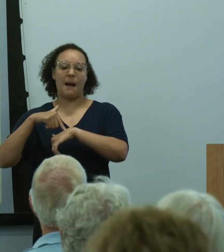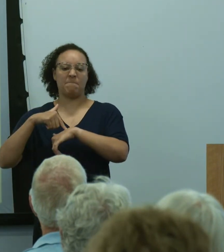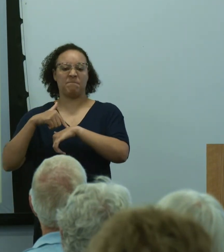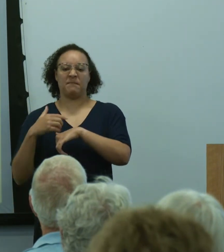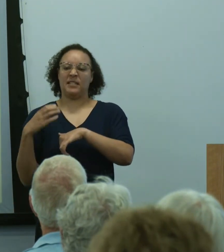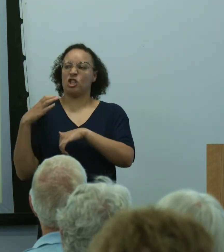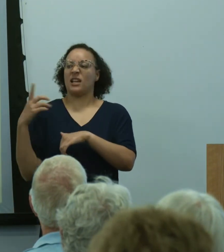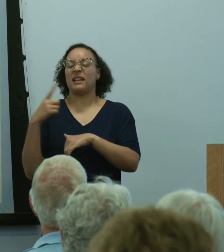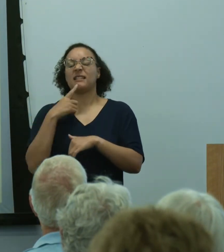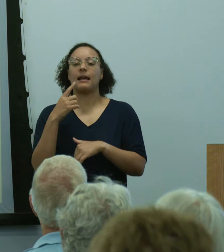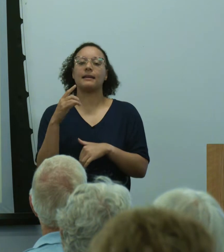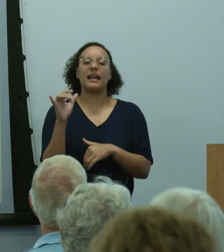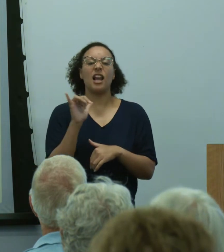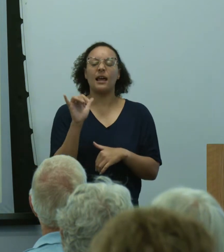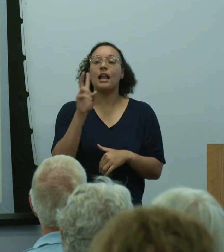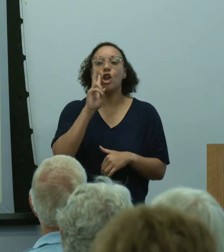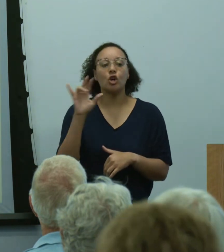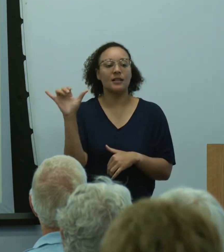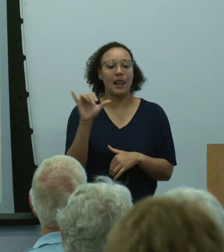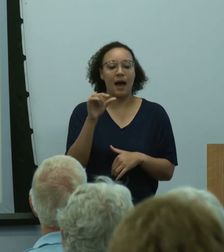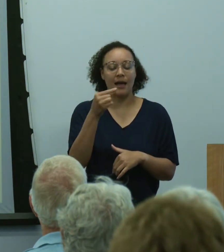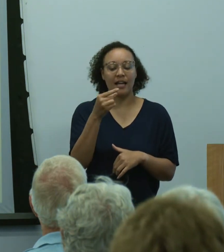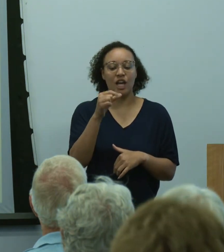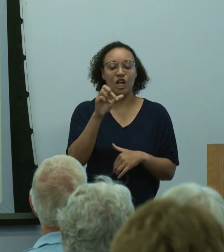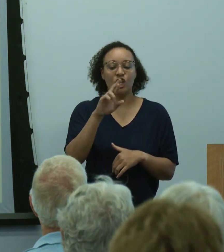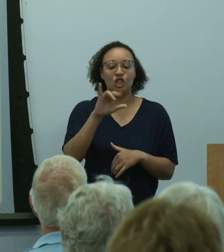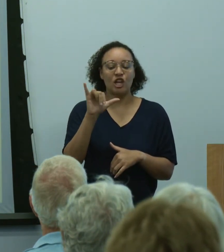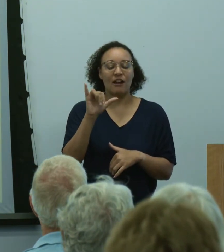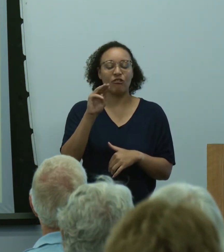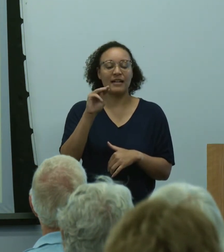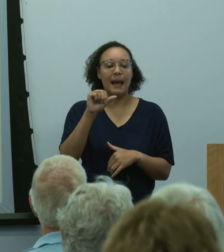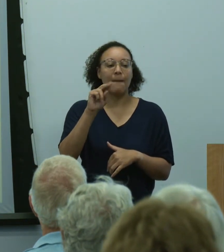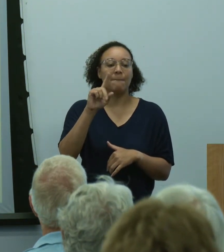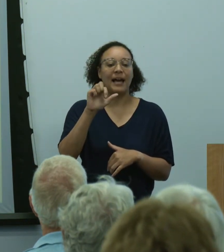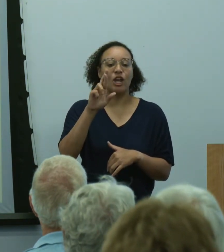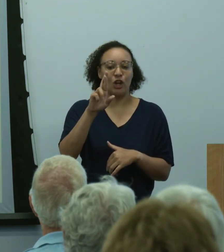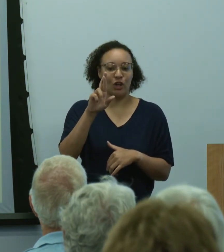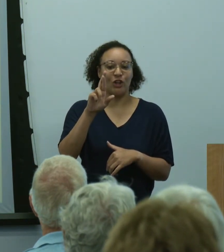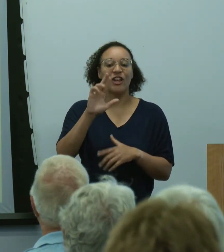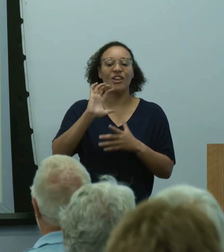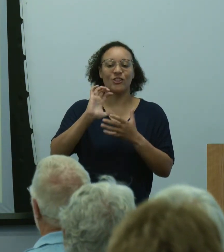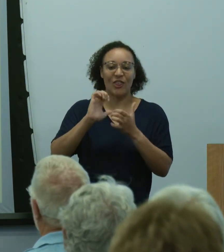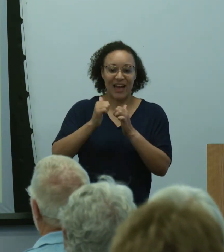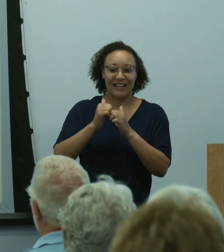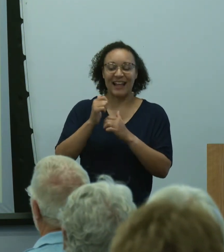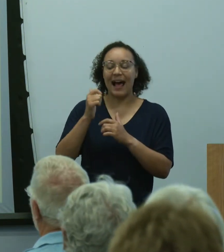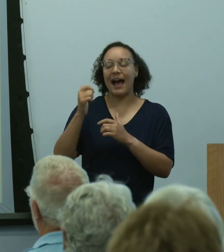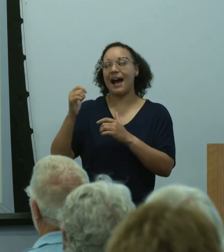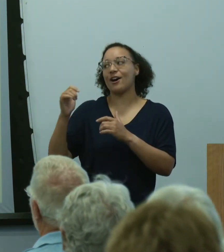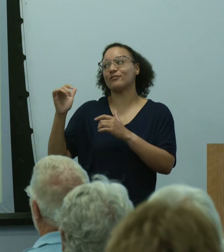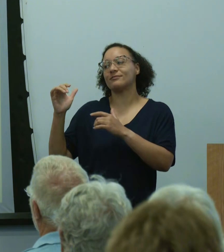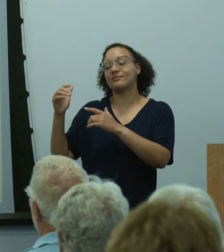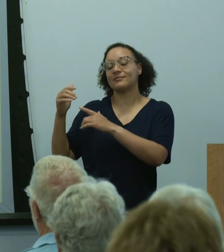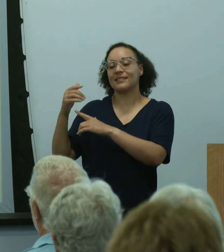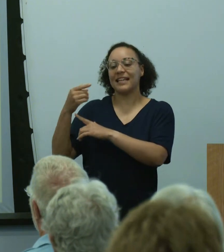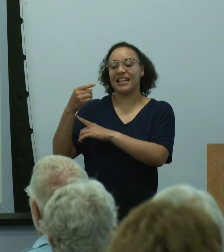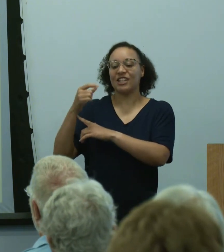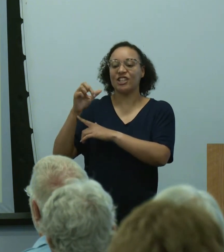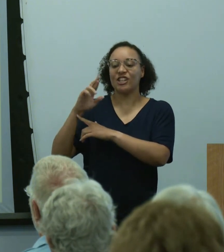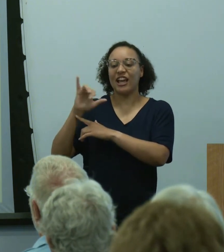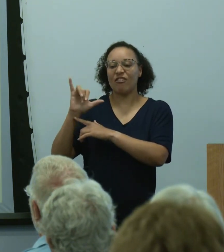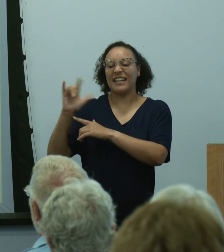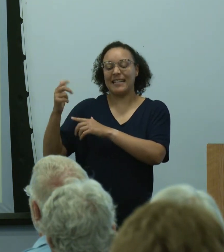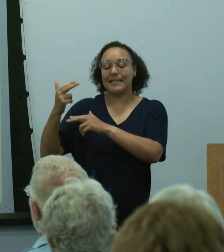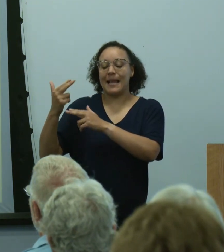of a gerrymandering. And that's how Gil Eldridge Gary got his name on this process. It should